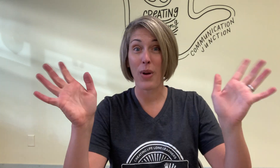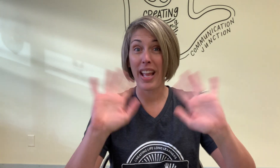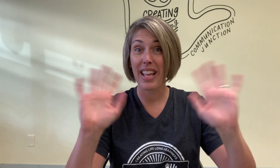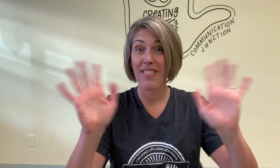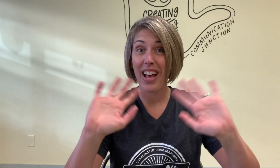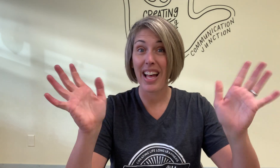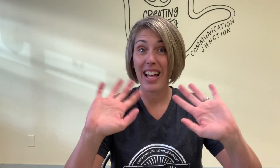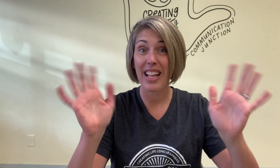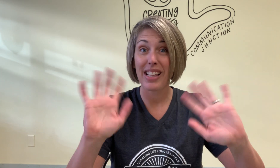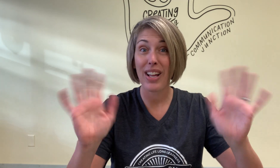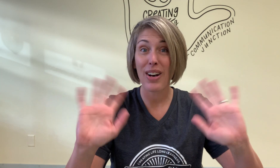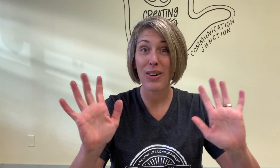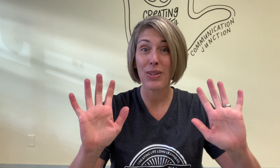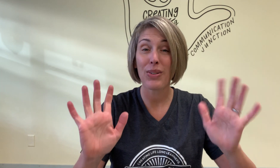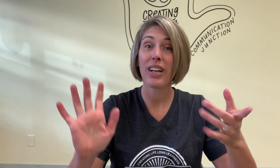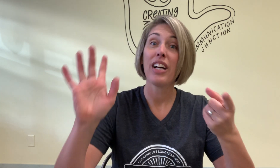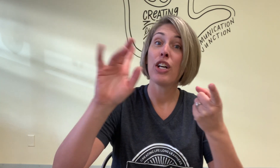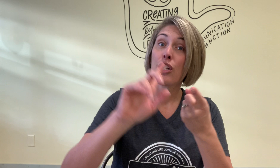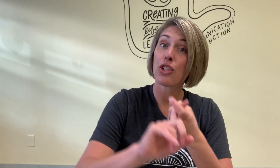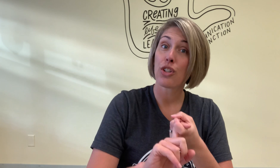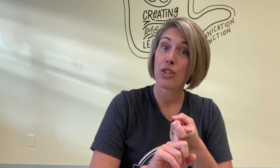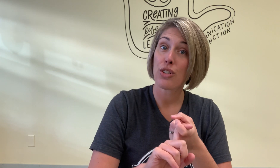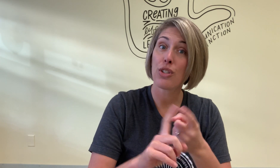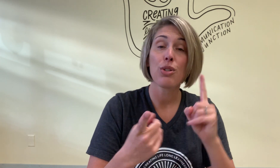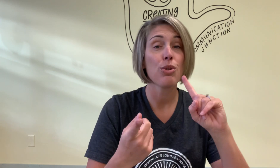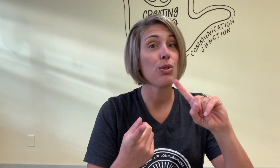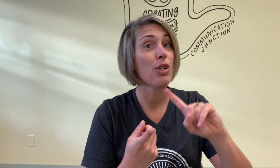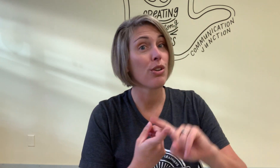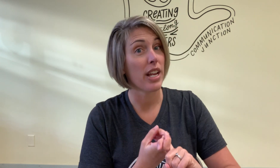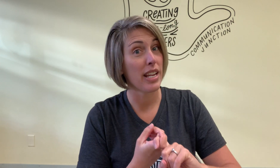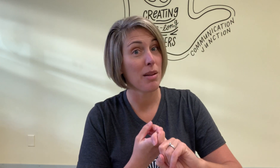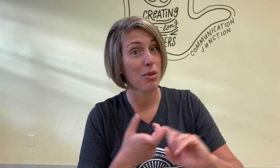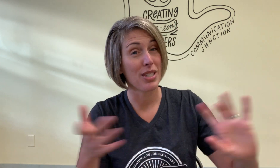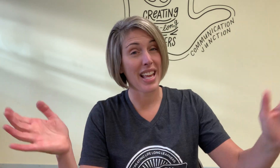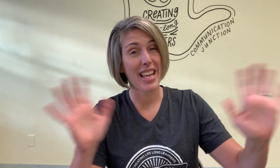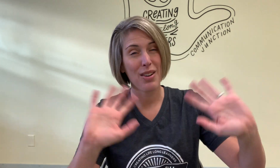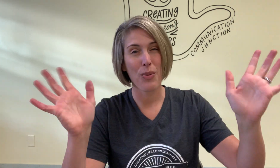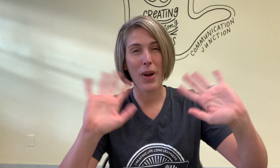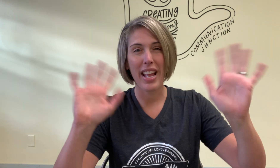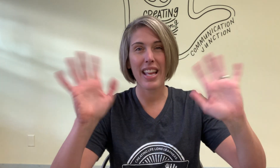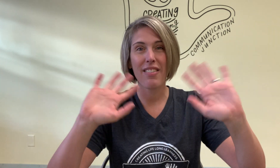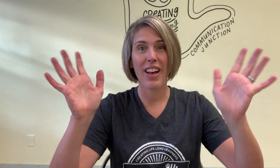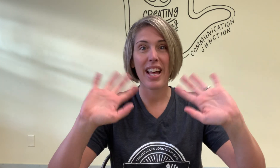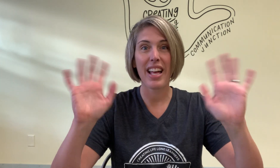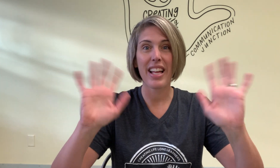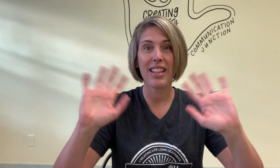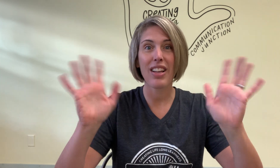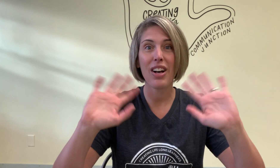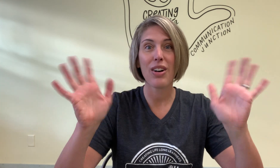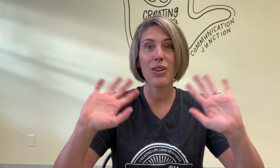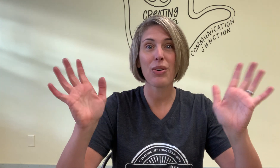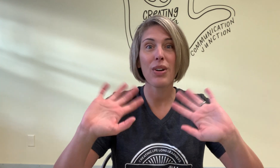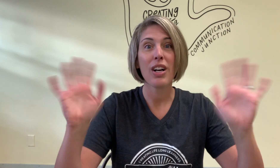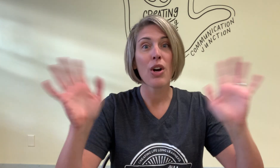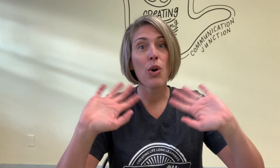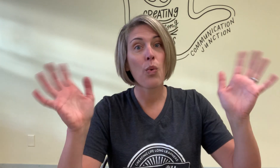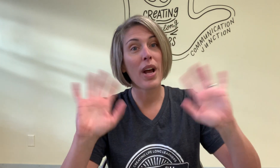wave hello. Turn to your neighbors and wave hello.